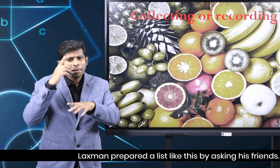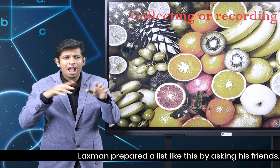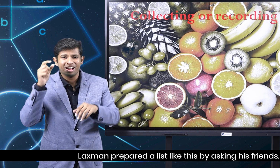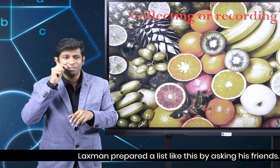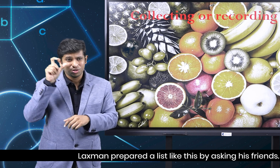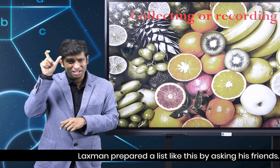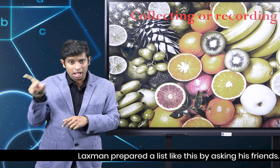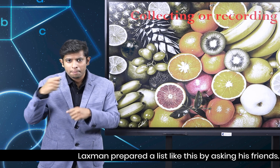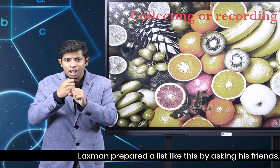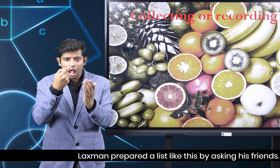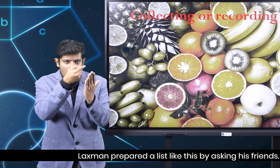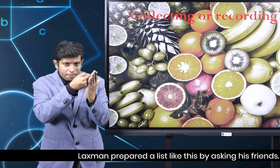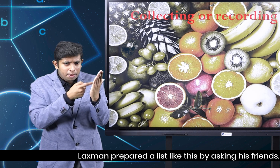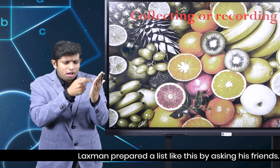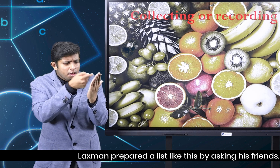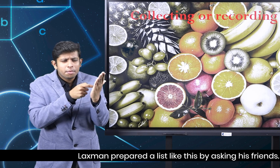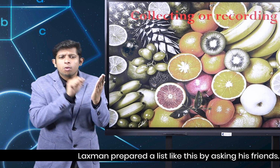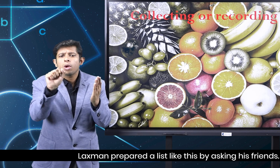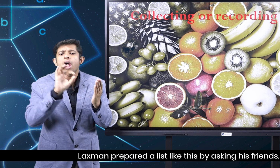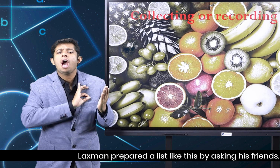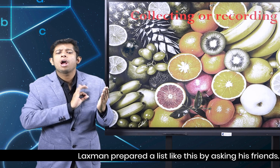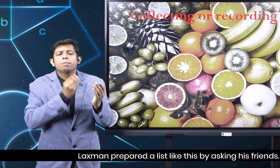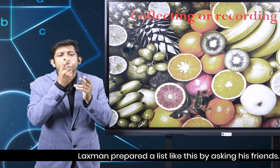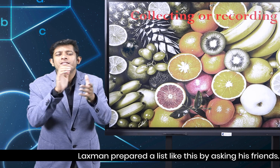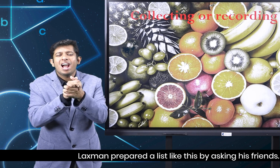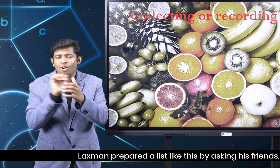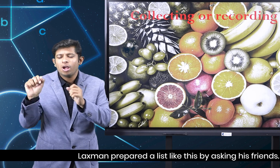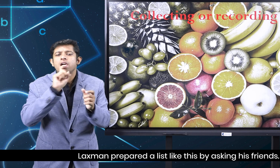Lakshman prepared a list like this by asking his friends.